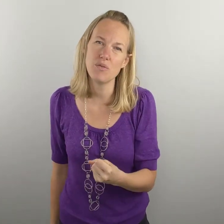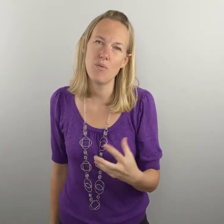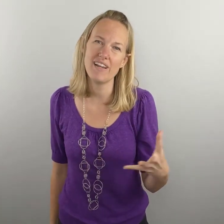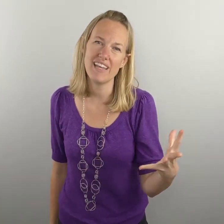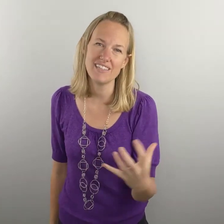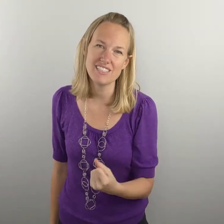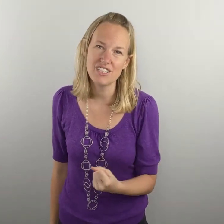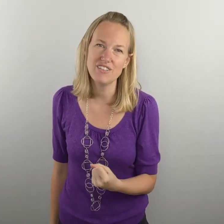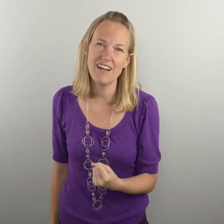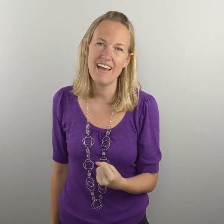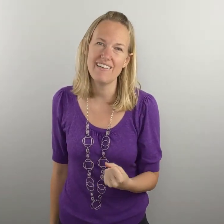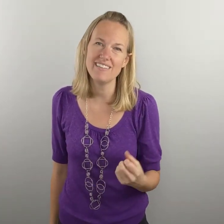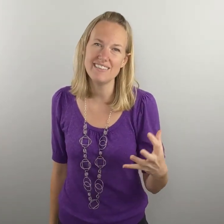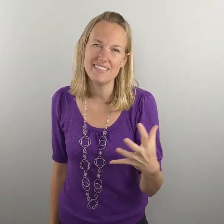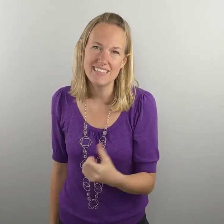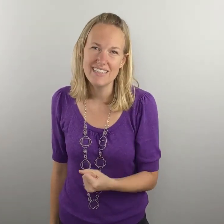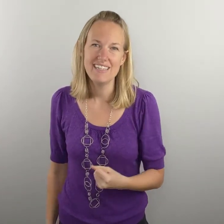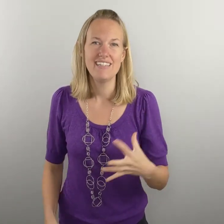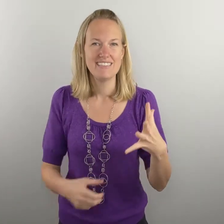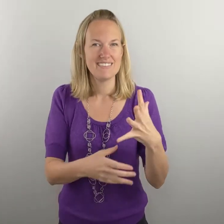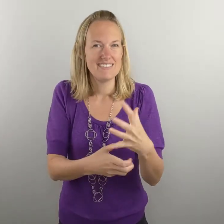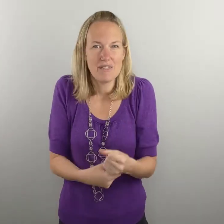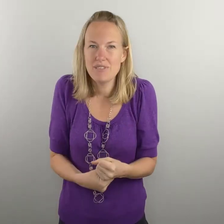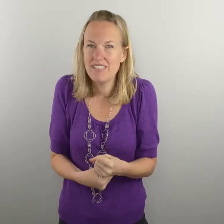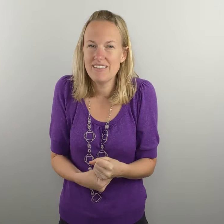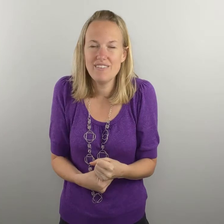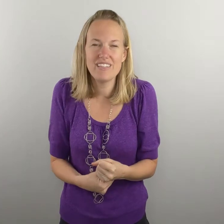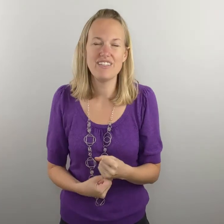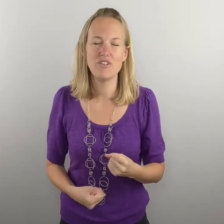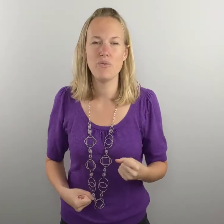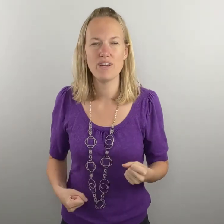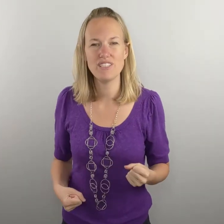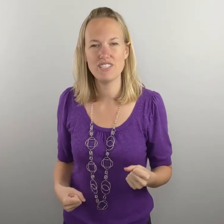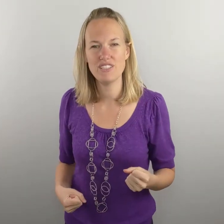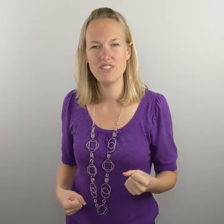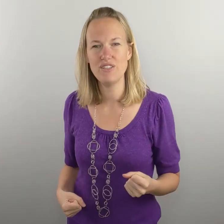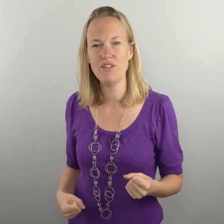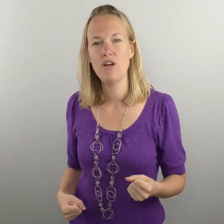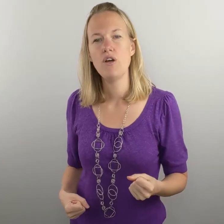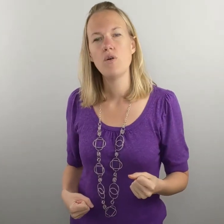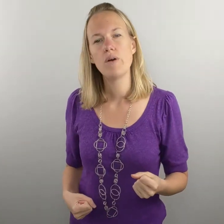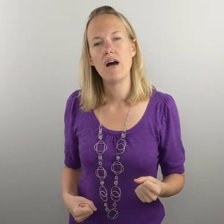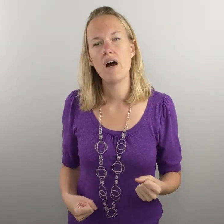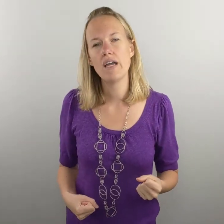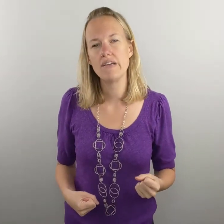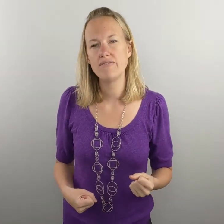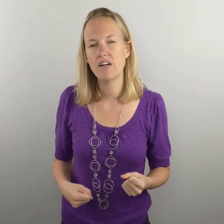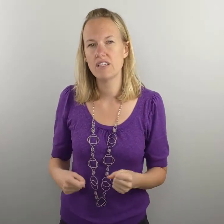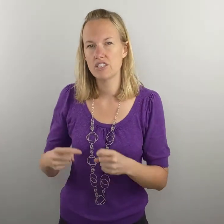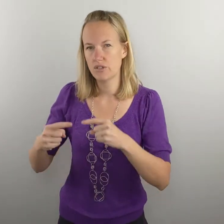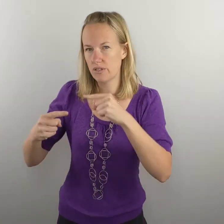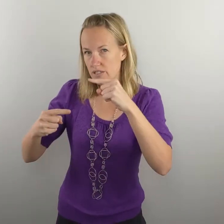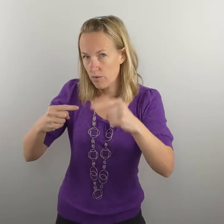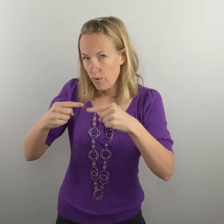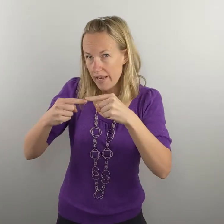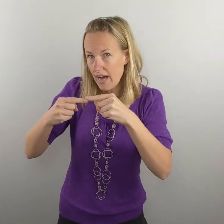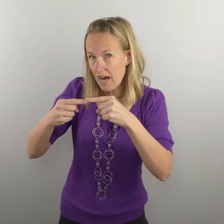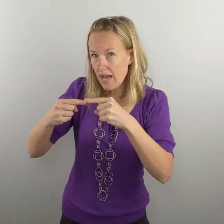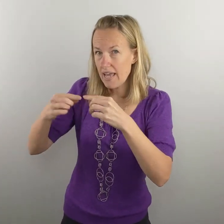one hand too, held. So it's up to you whether you do 1 or 2. When I am falling short. When I am,